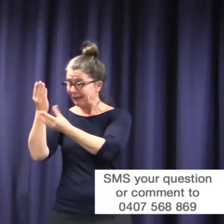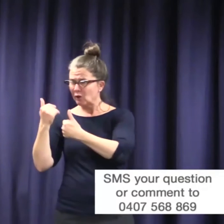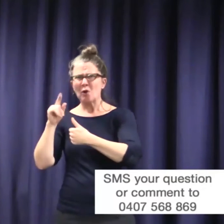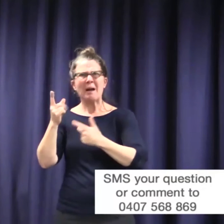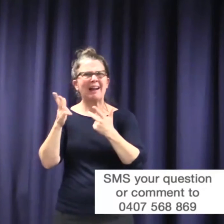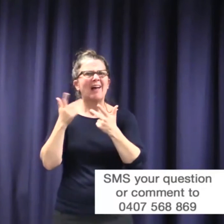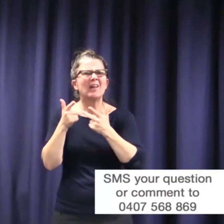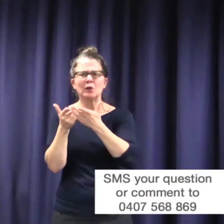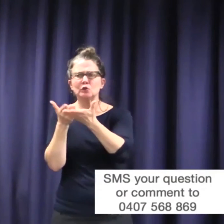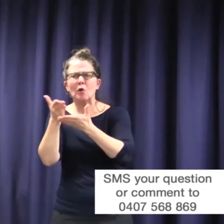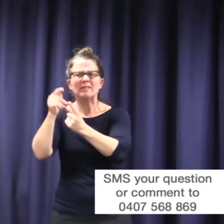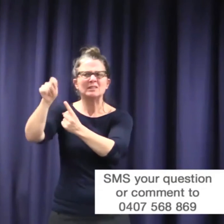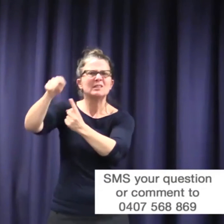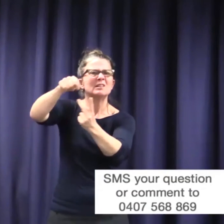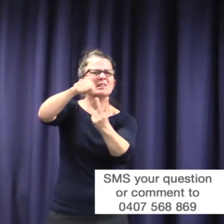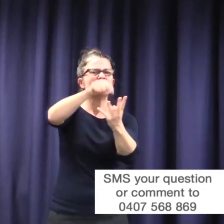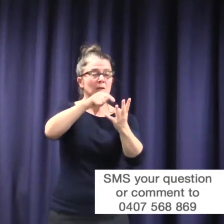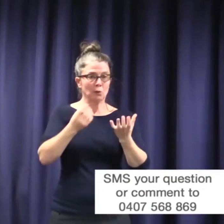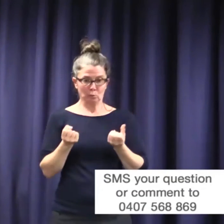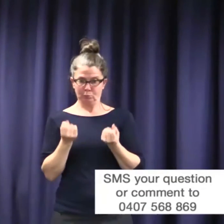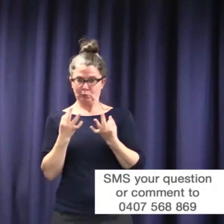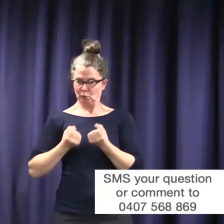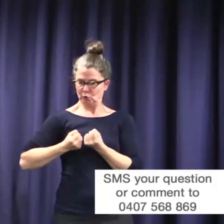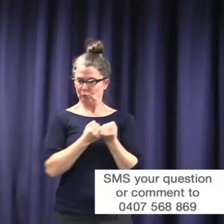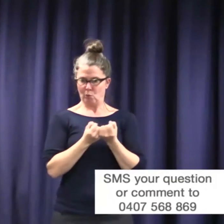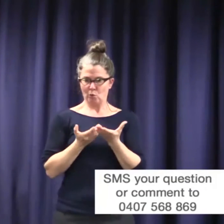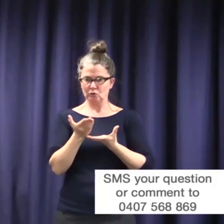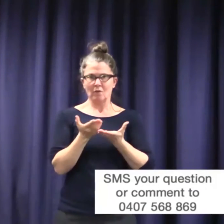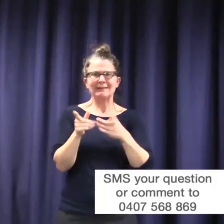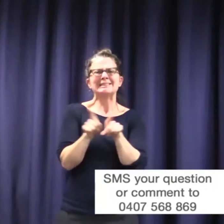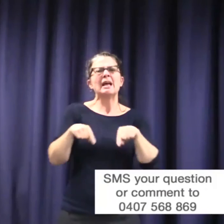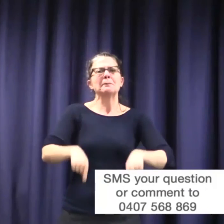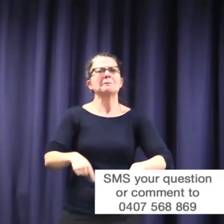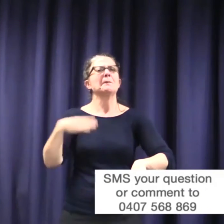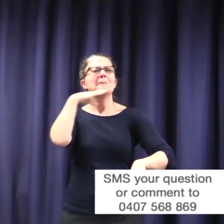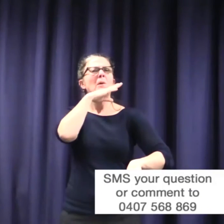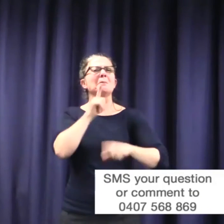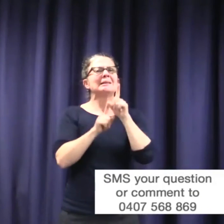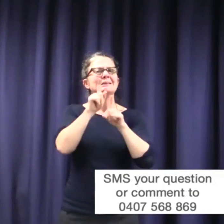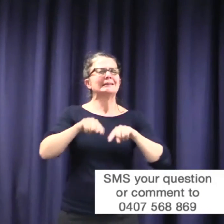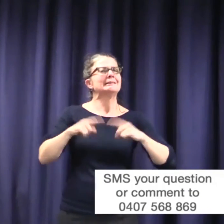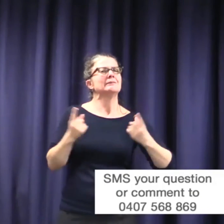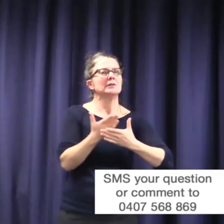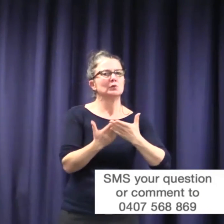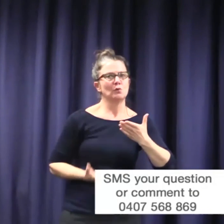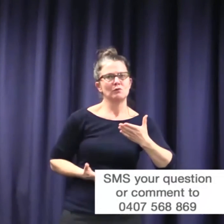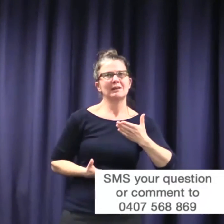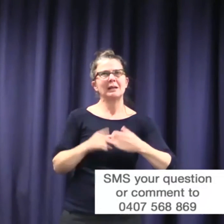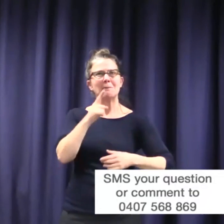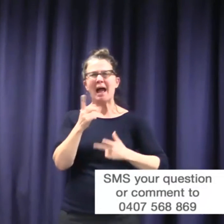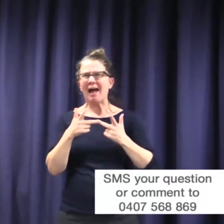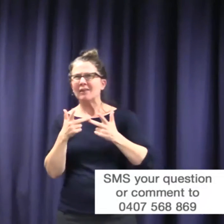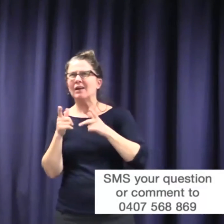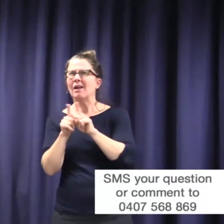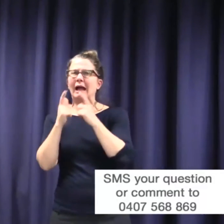and remote areas where people don't have a support service around the corner like they do in perhaps in metropolitan areas, but other types of